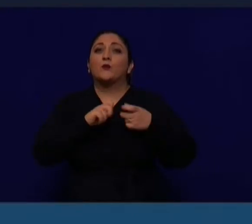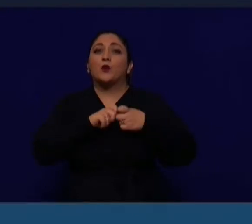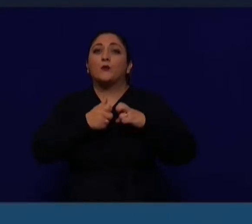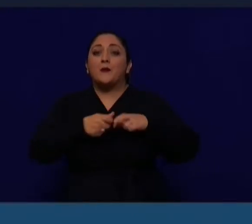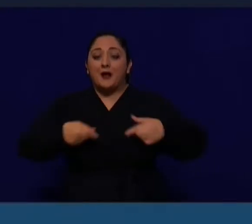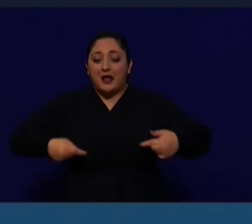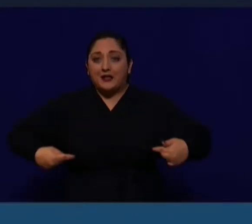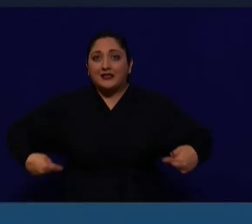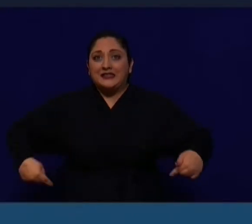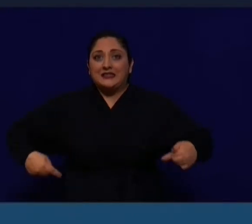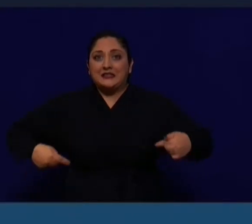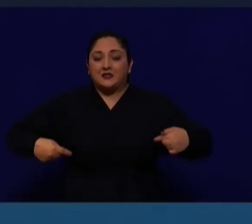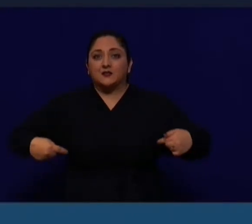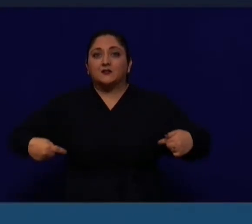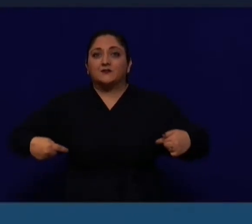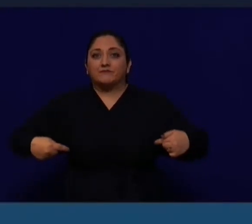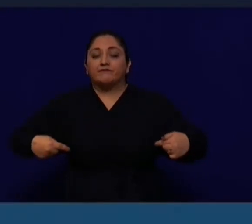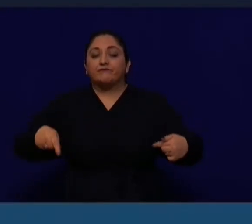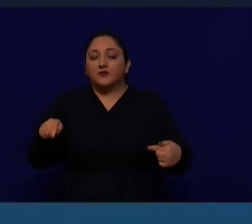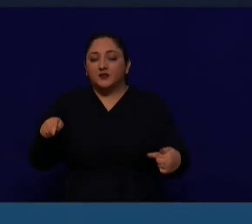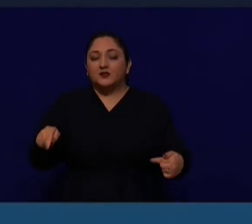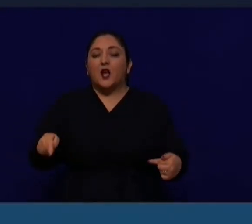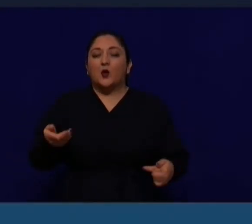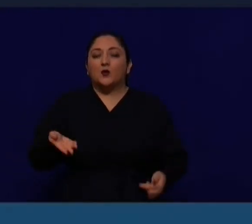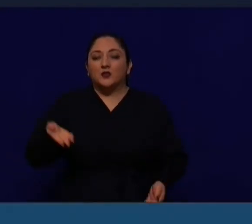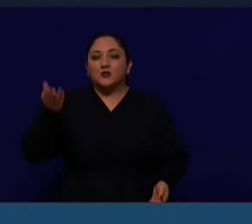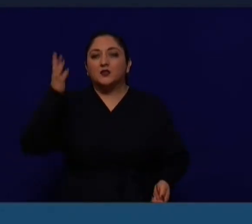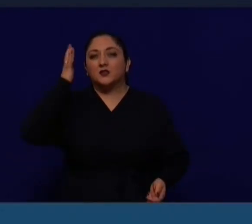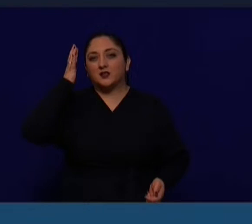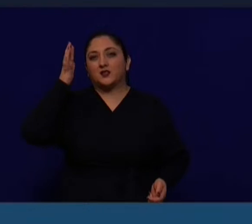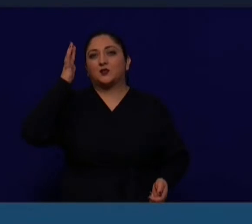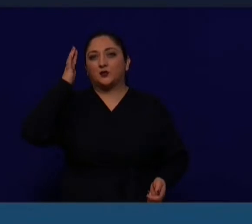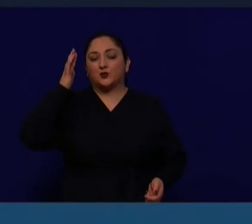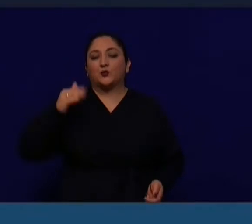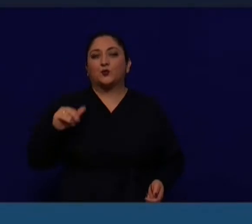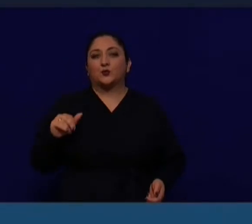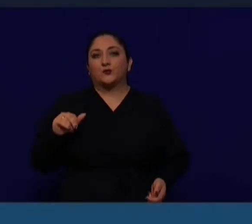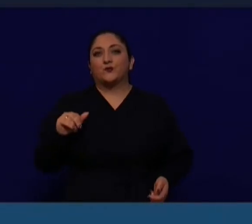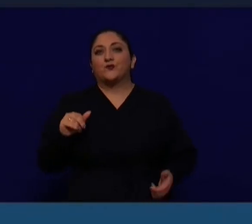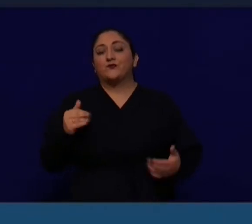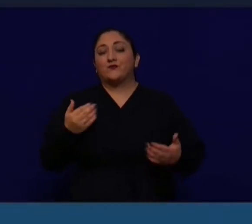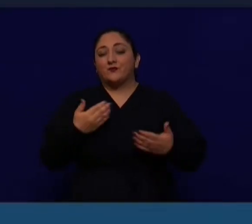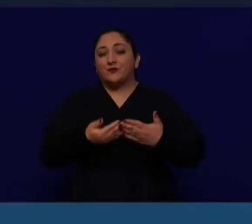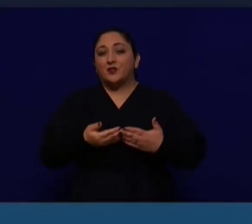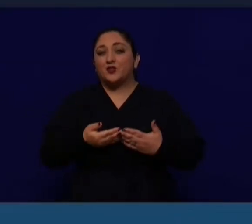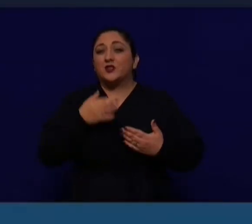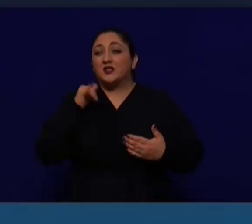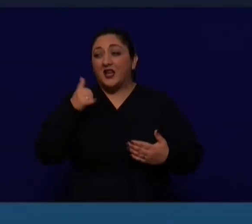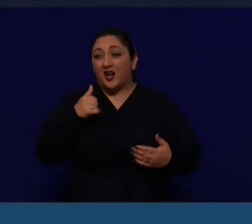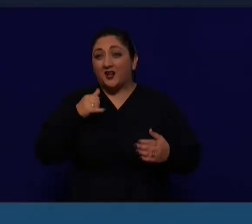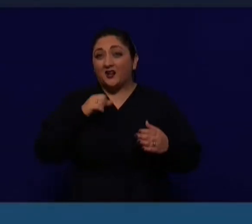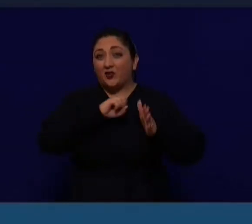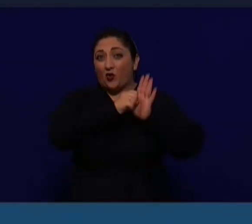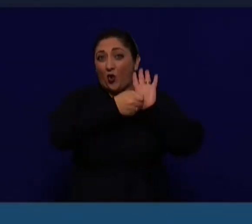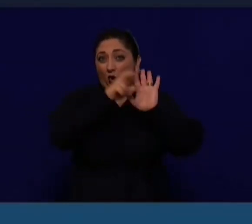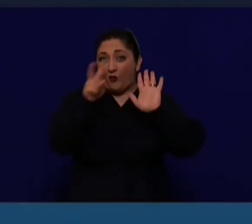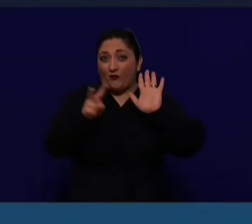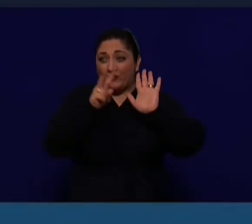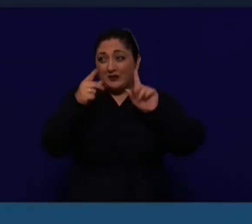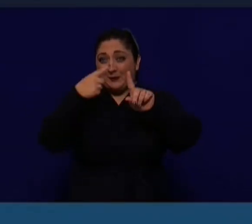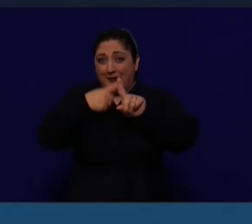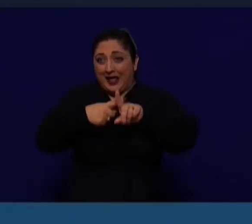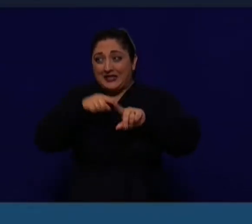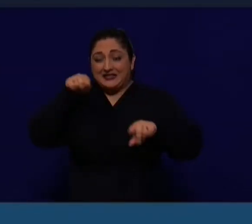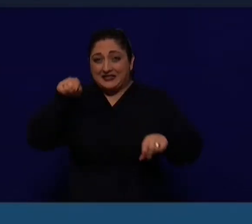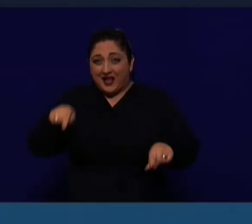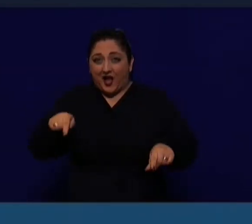then would have already been in a pre-morbid condition whereby if COVID then affects that person